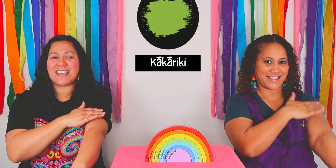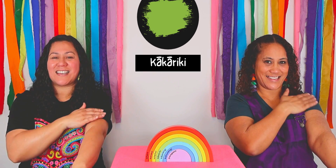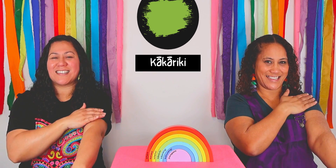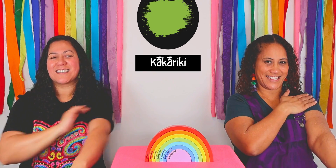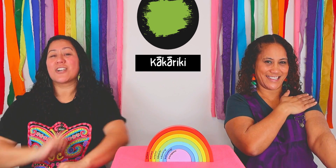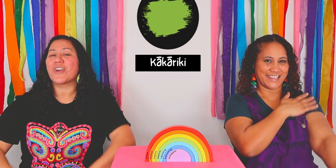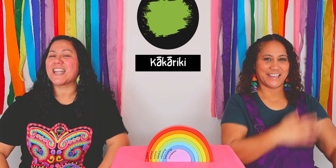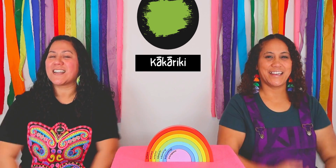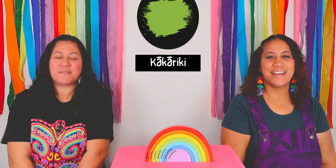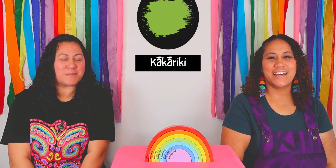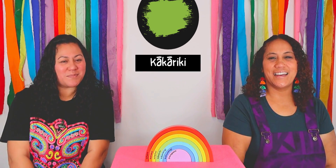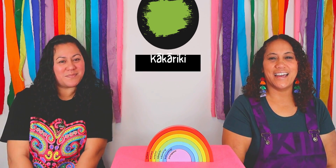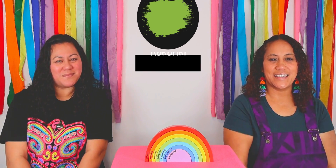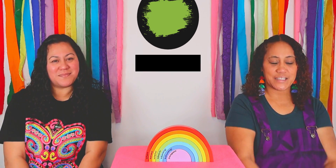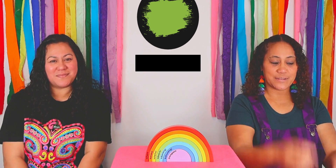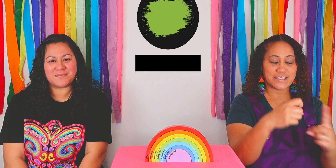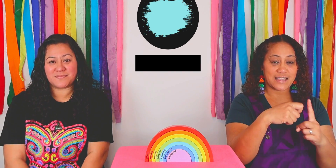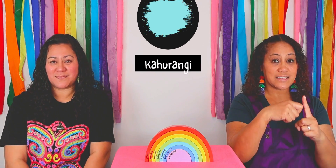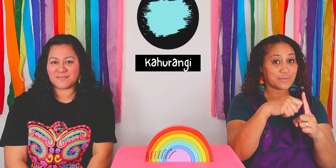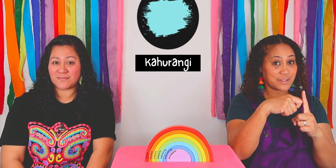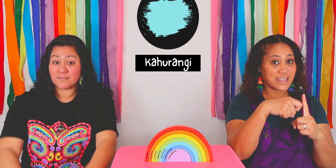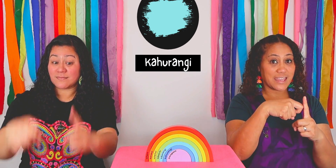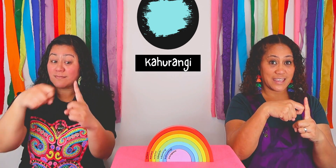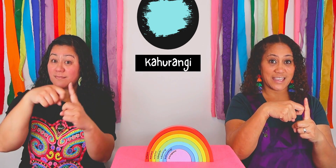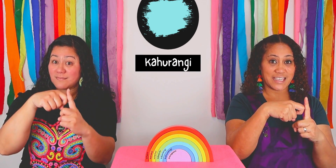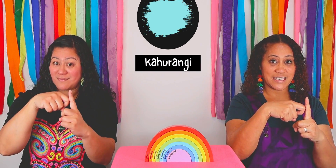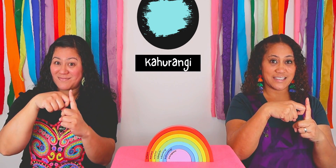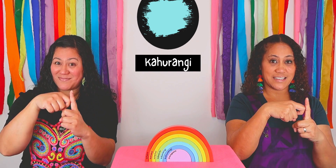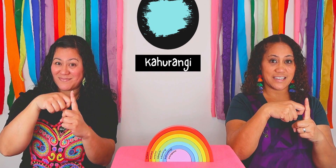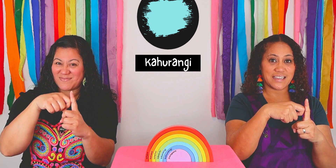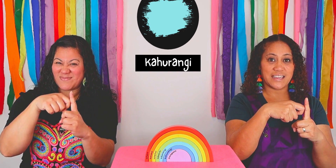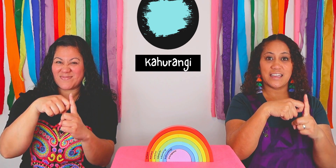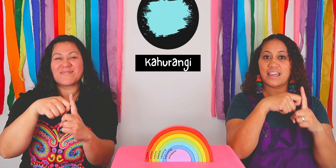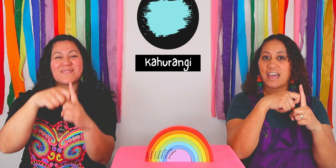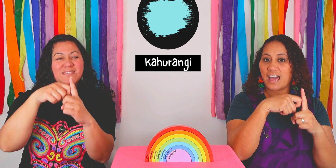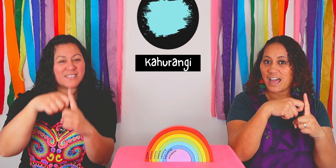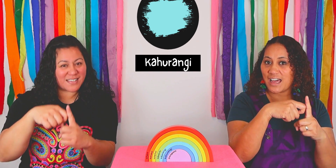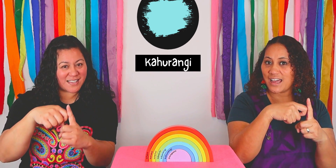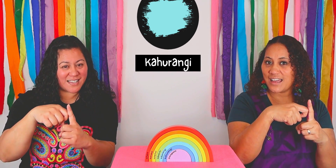Tamariki, green. Our next one starts with a K again. Ka,